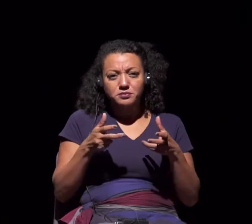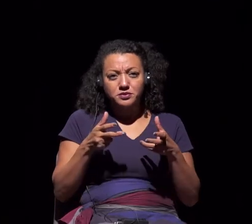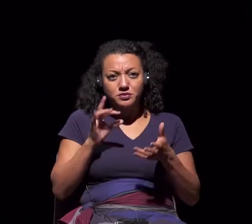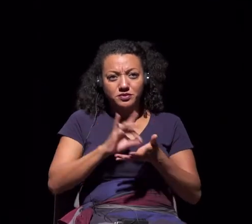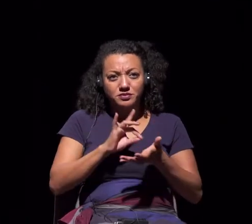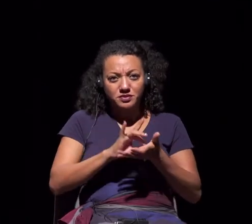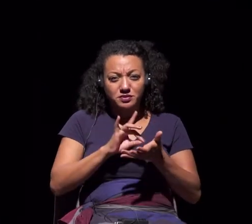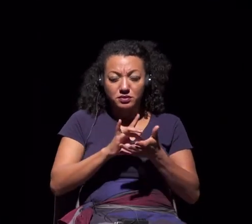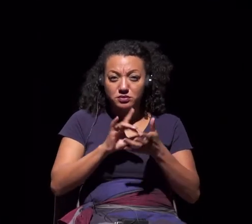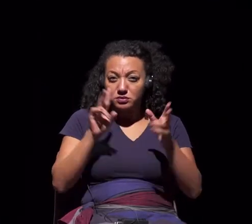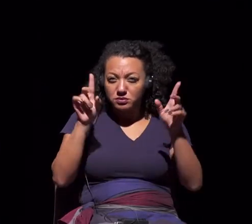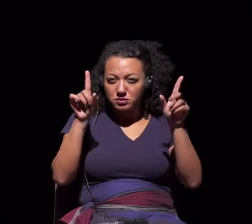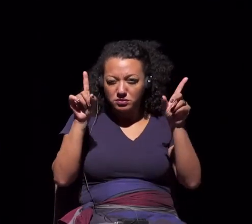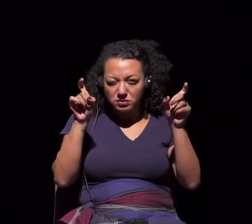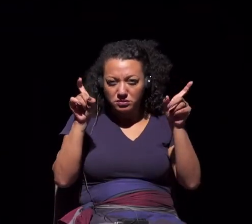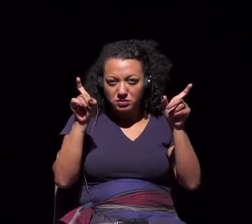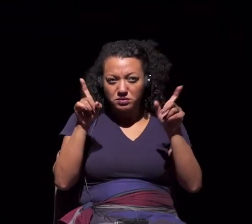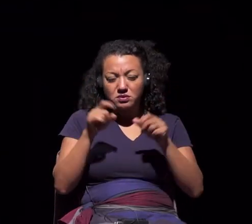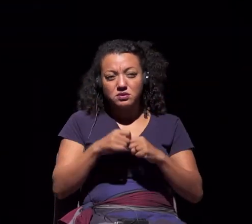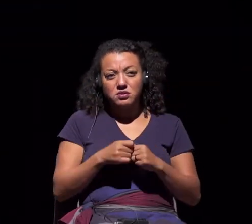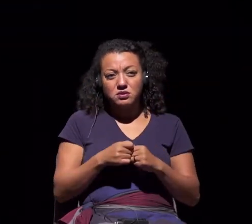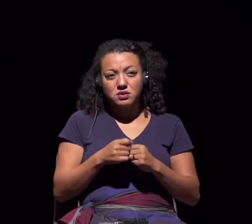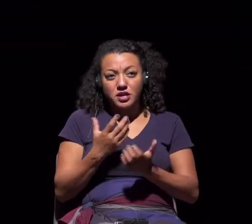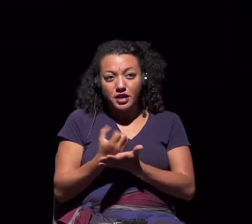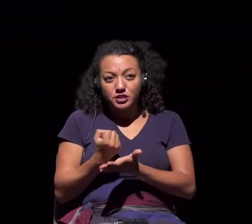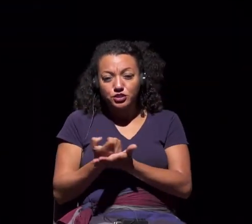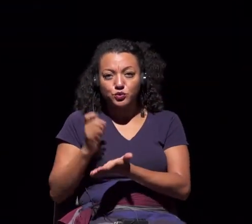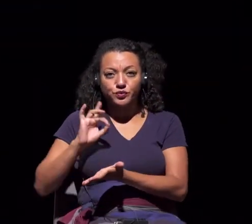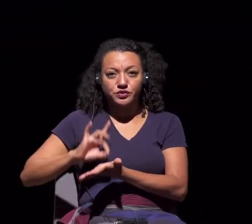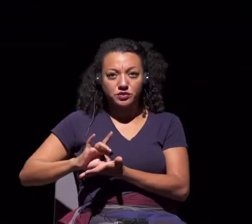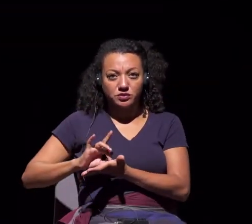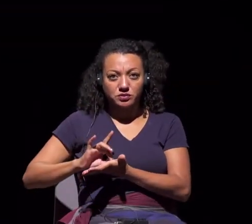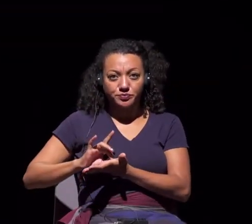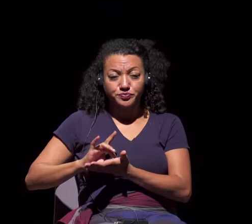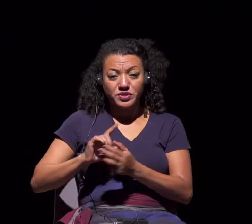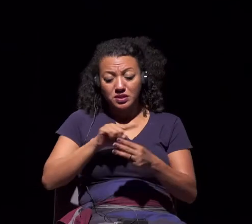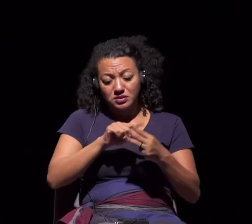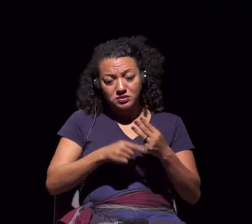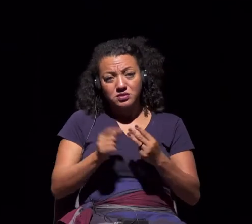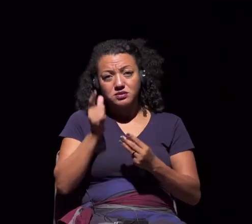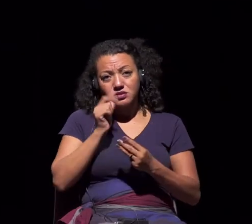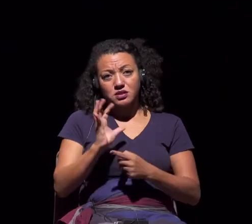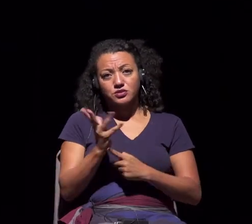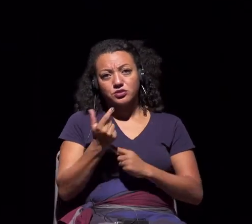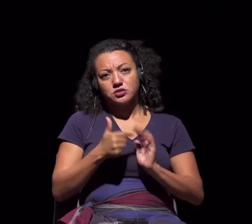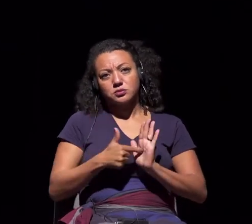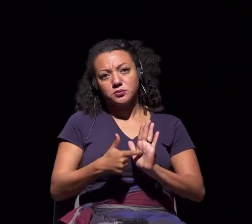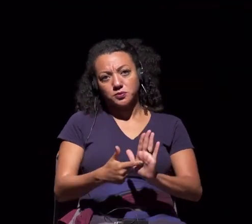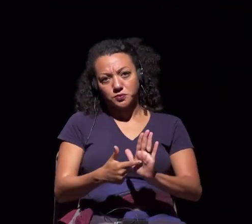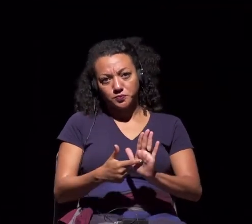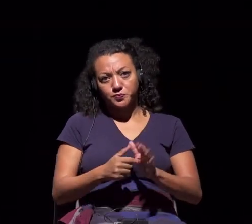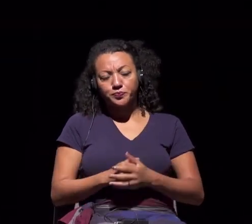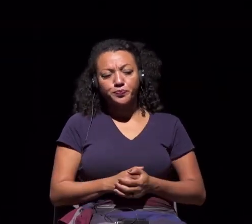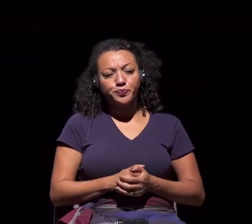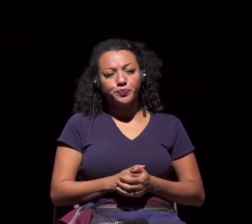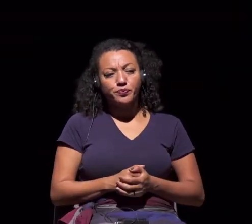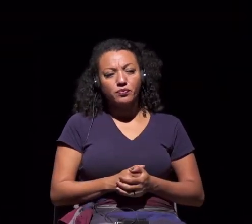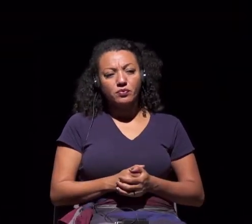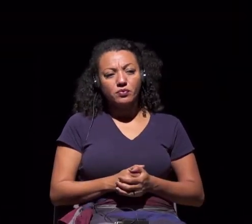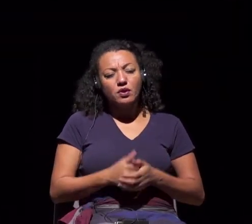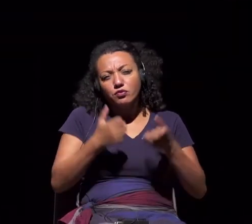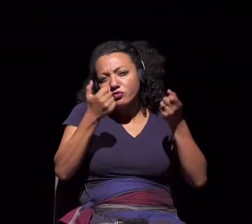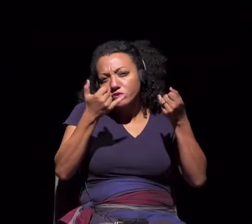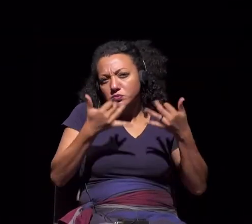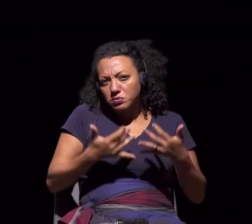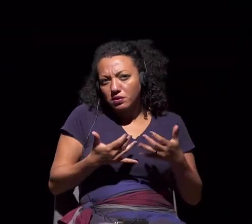record. Let me take a quick aside to clarify a couple of terms that I'm using here. I'm